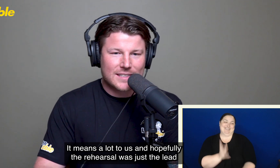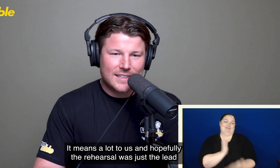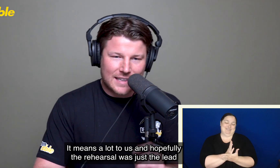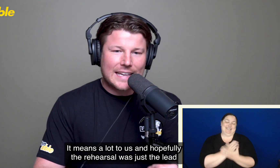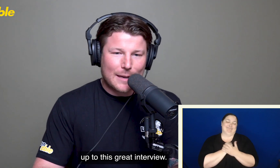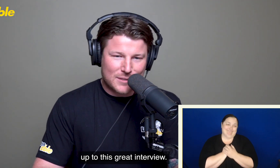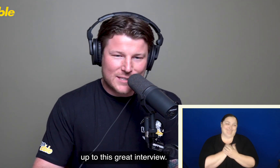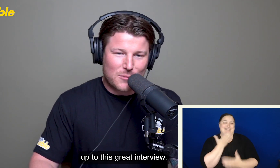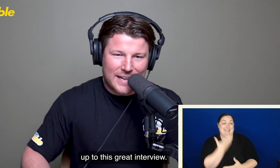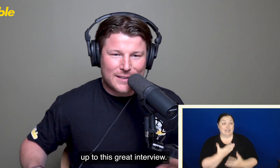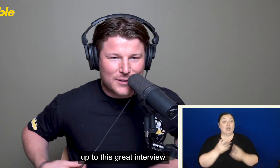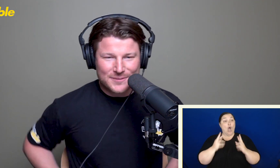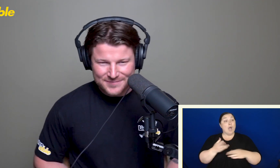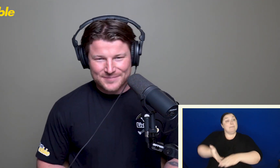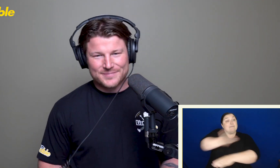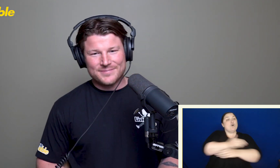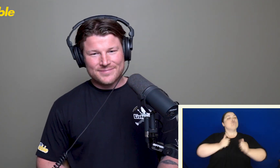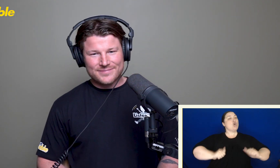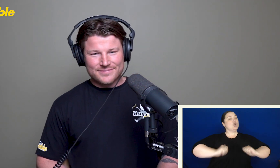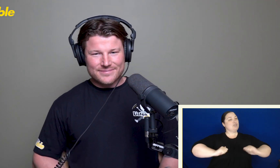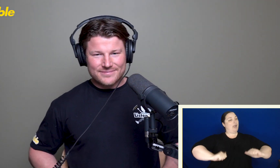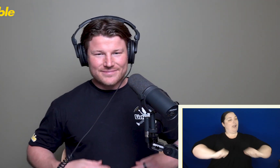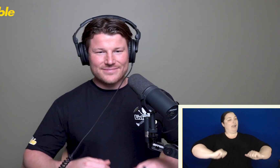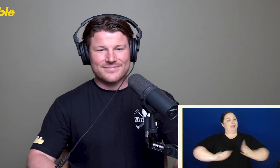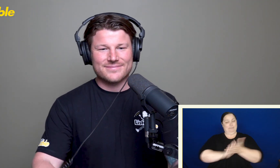just the lead up to this great interview.